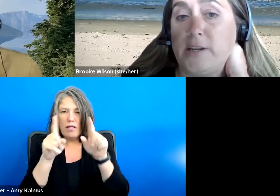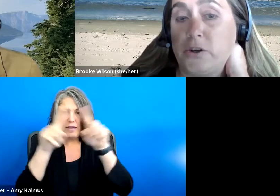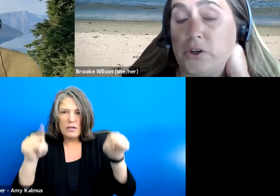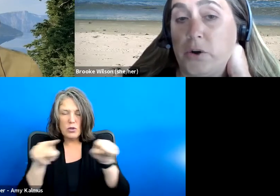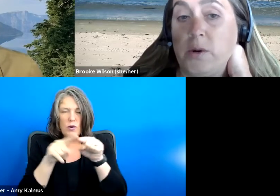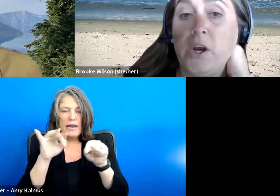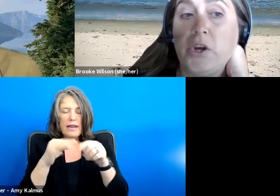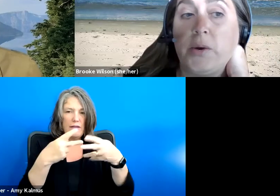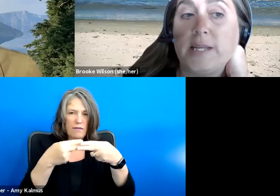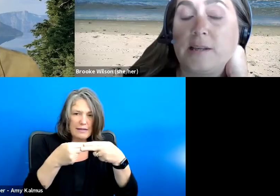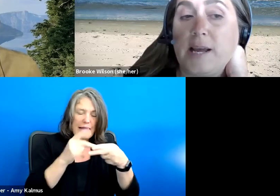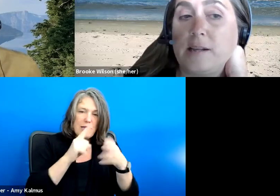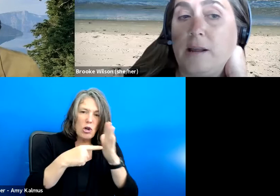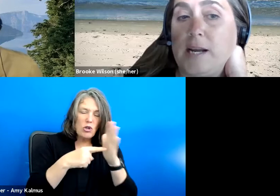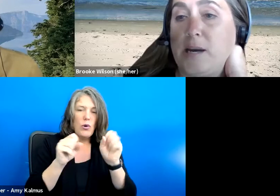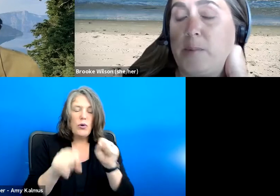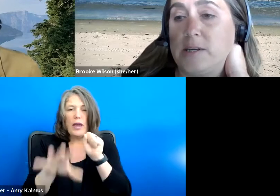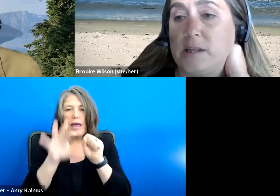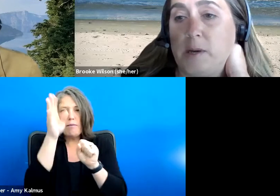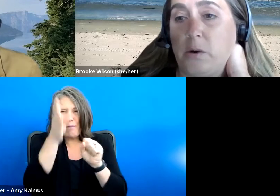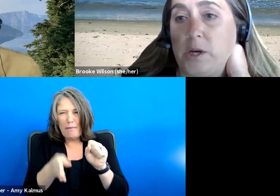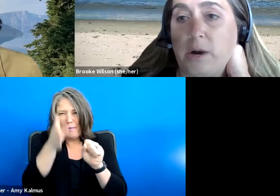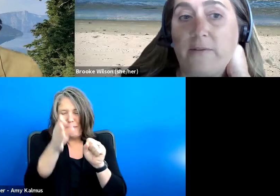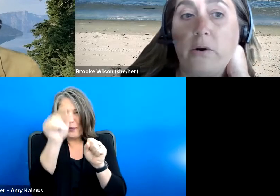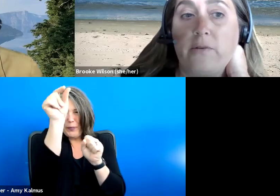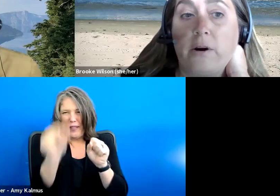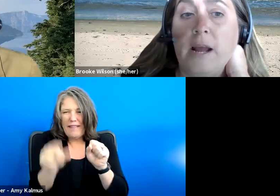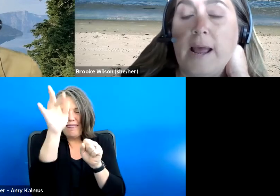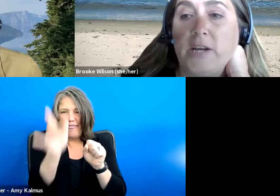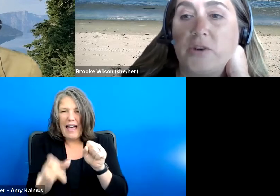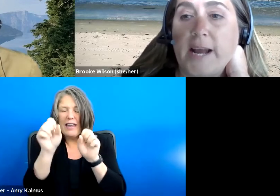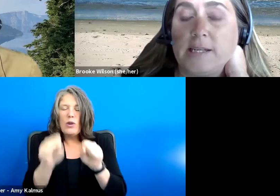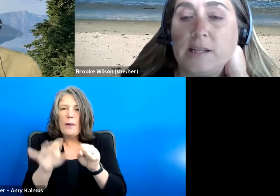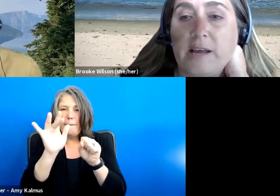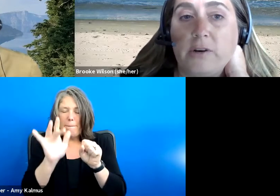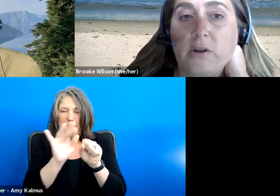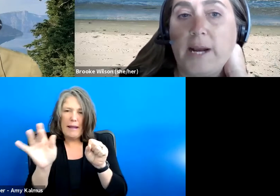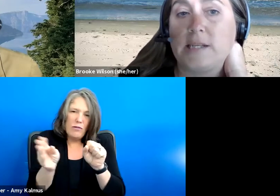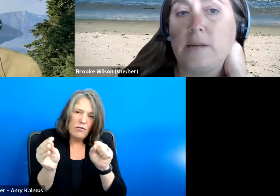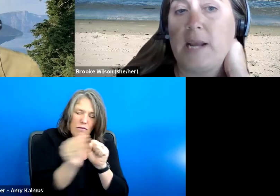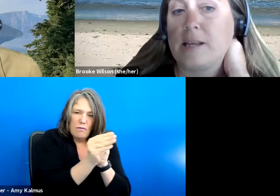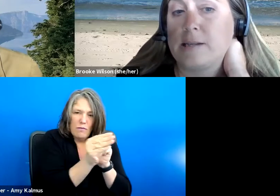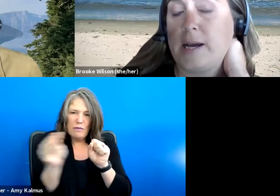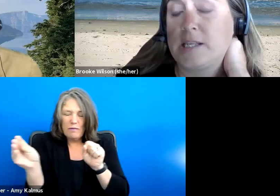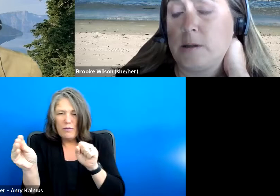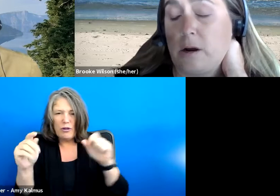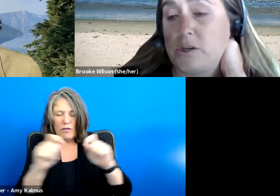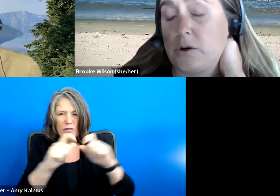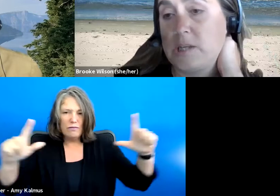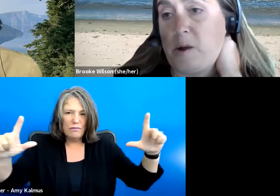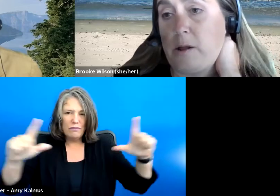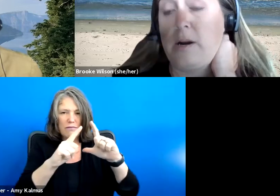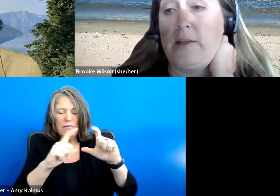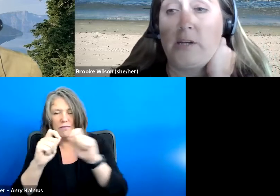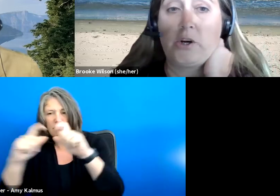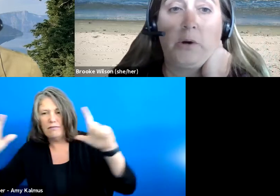the slides are shown, you can select a line that appears in the middle when you hover over and drag it to the left or the right to make the slides larger